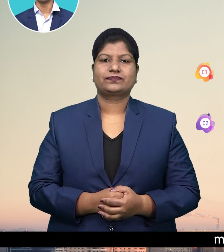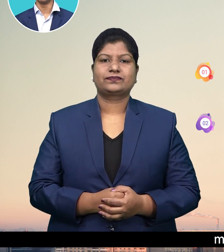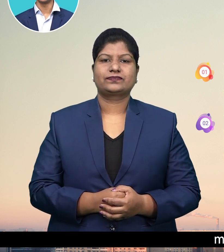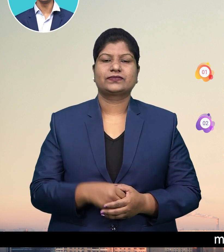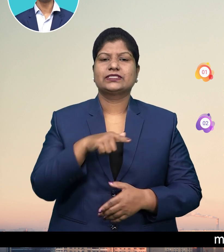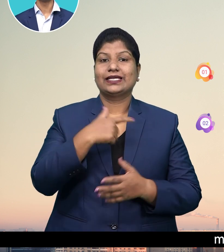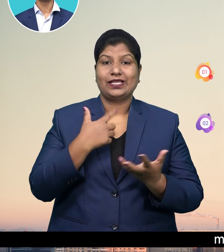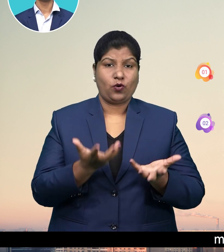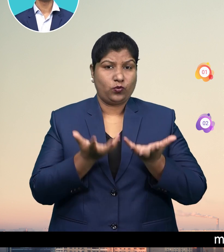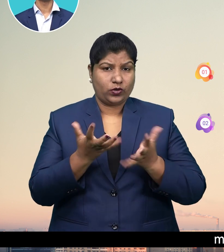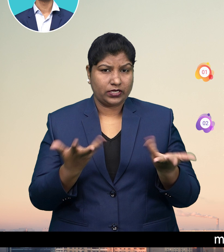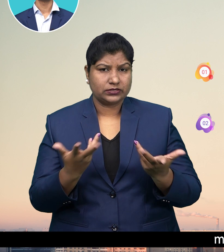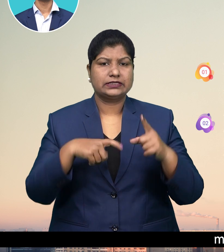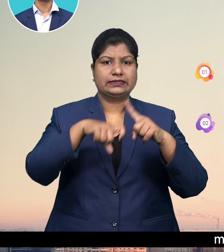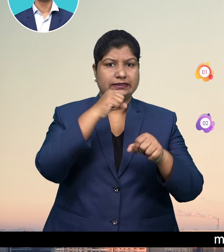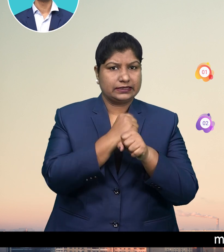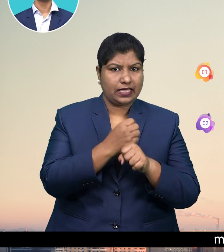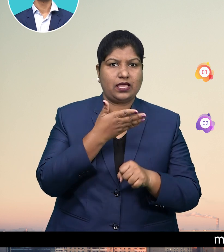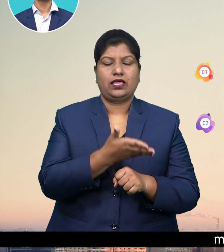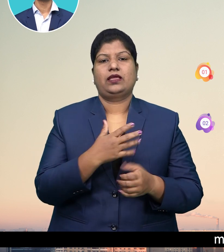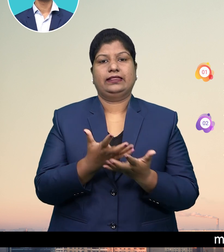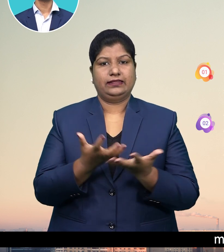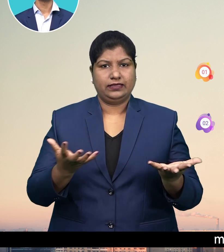mass of the body,